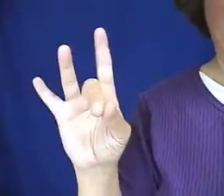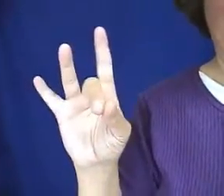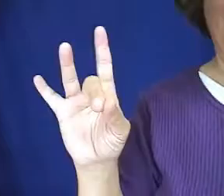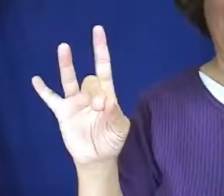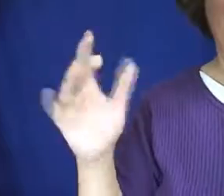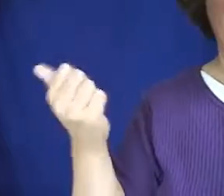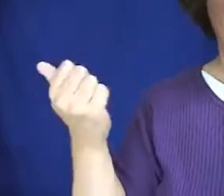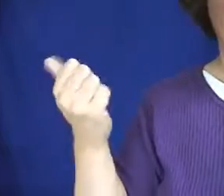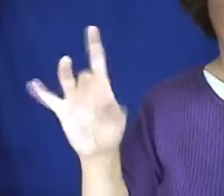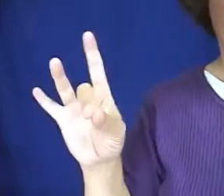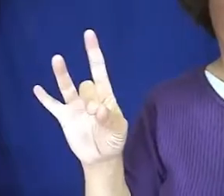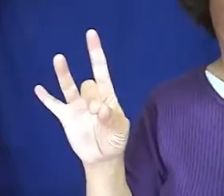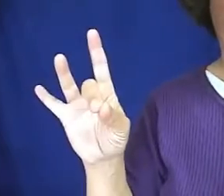8, 18.